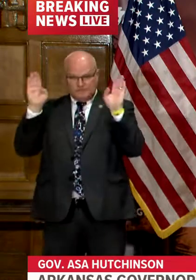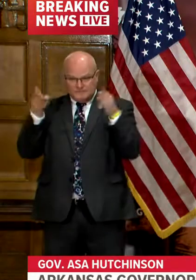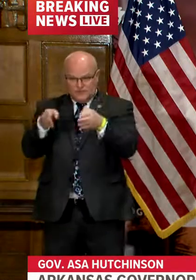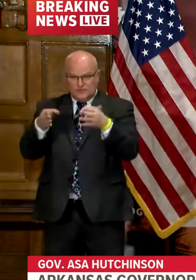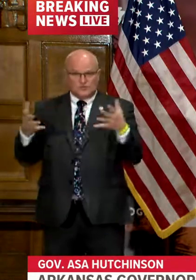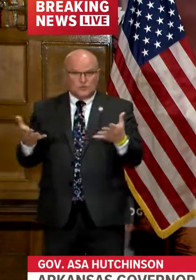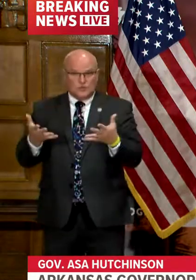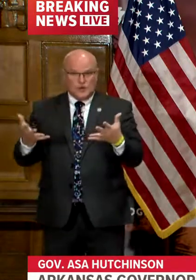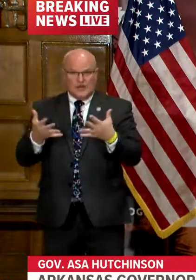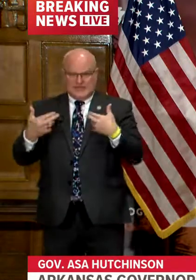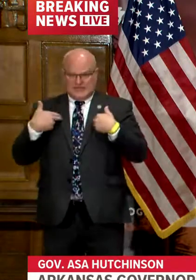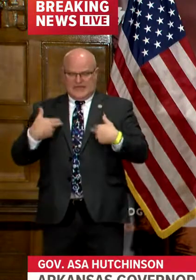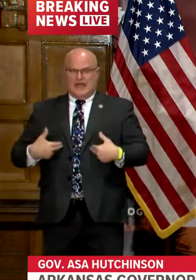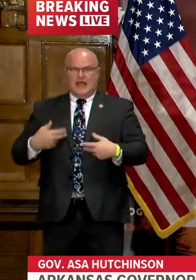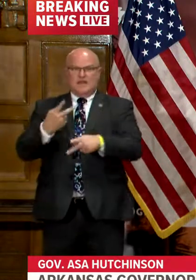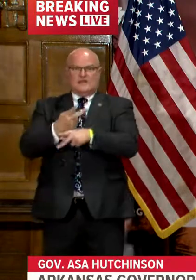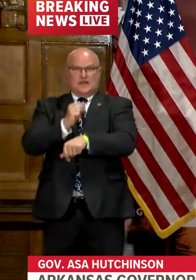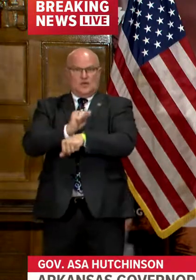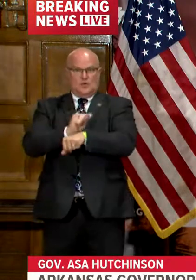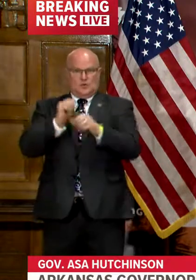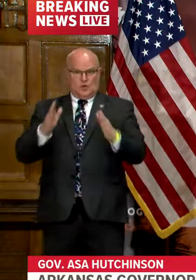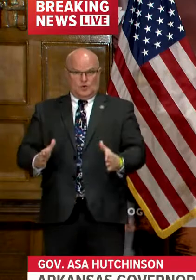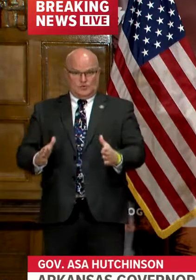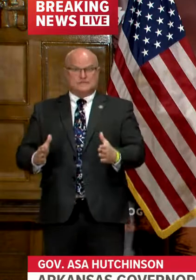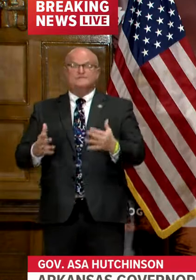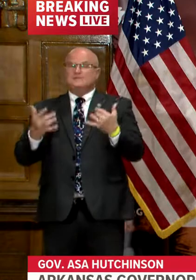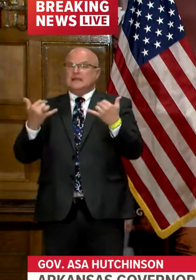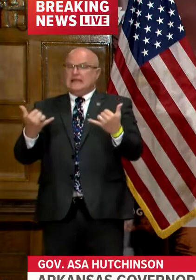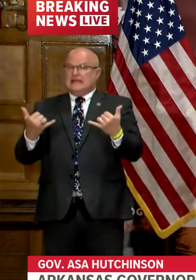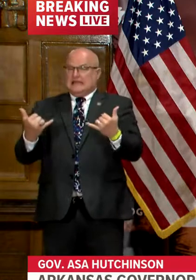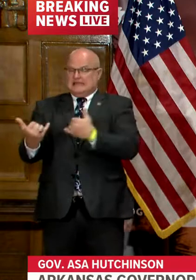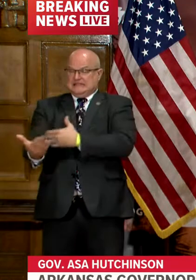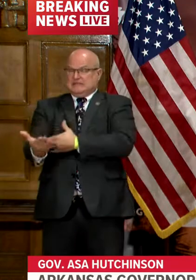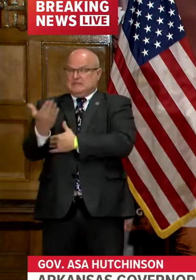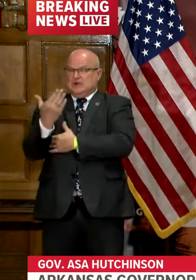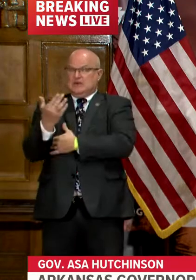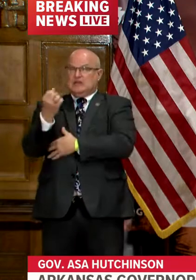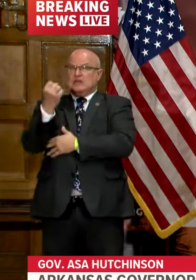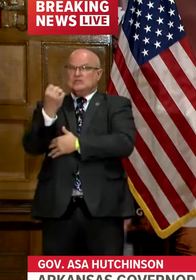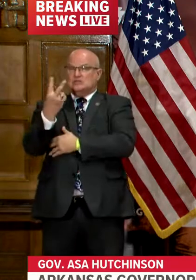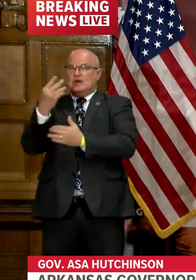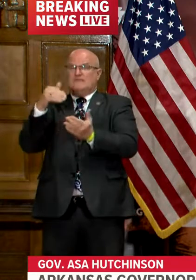been on our healthcare workers, and we now have, as of this morning,